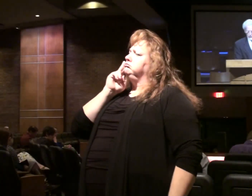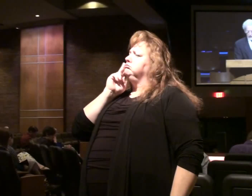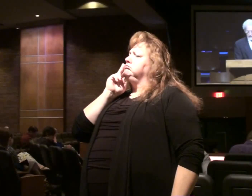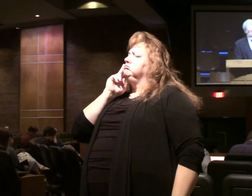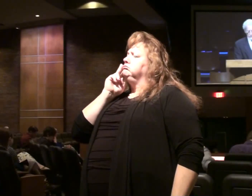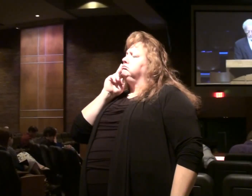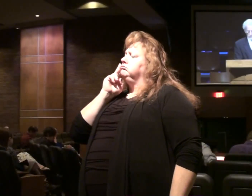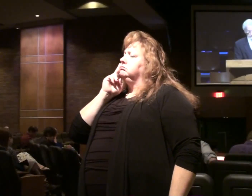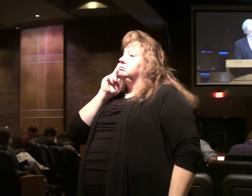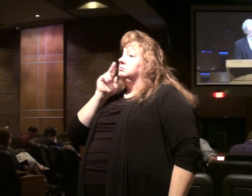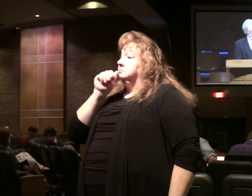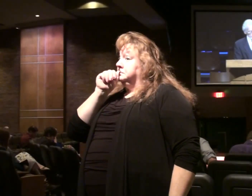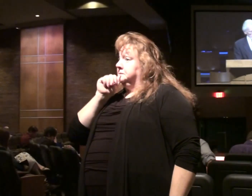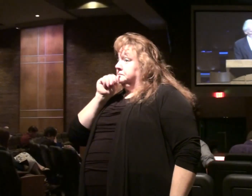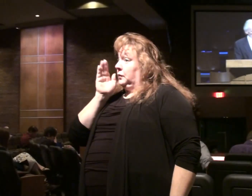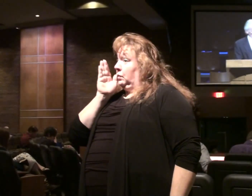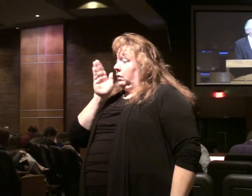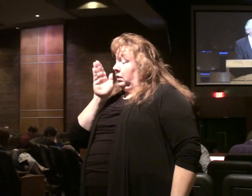Will they endure?